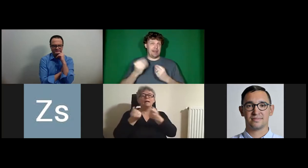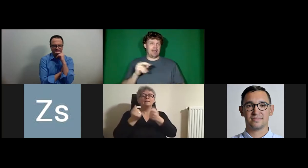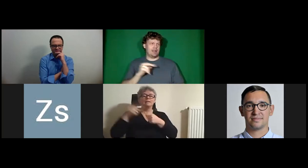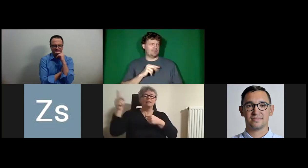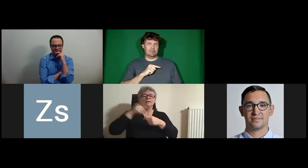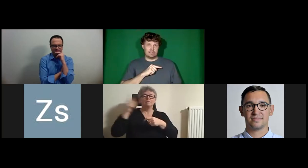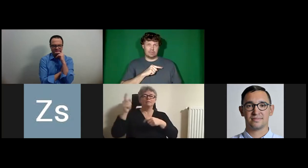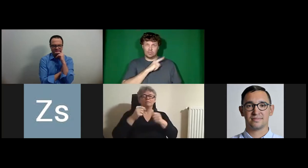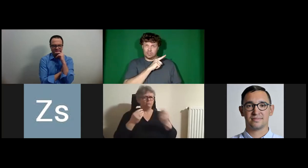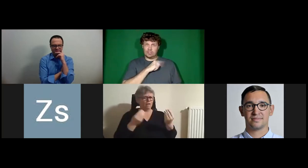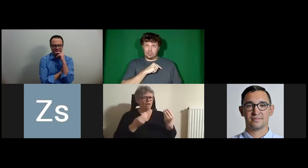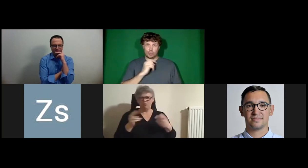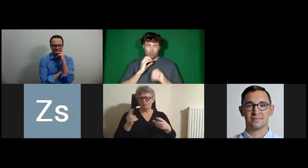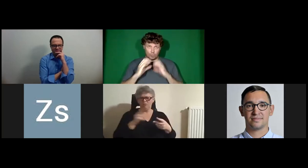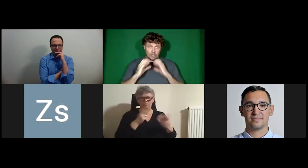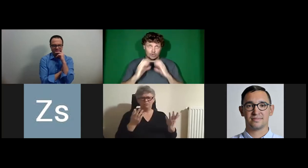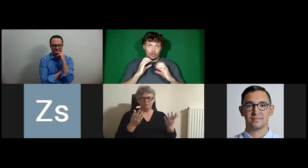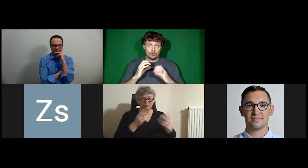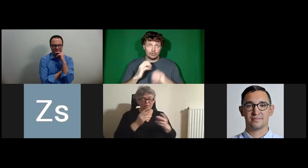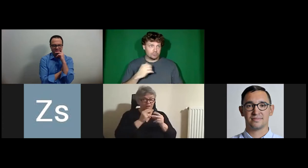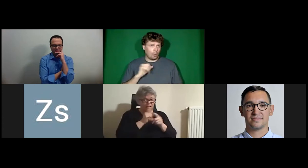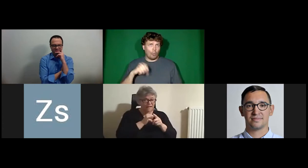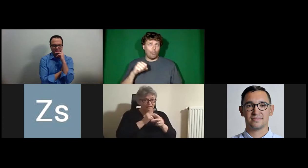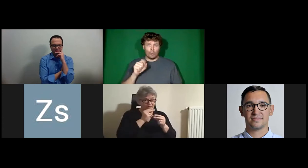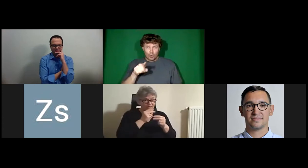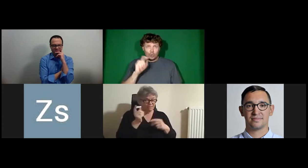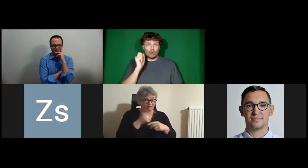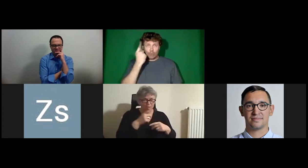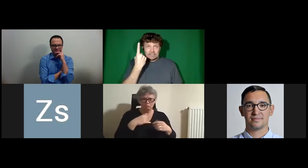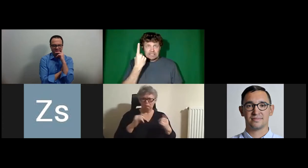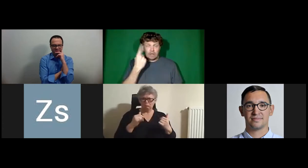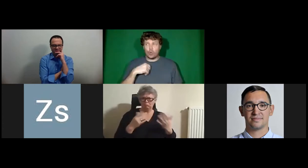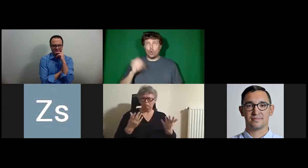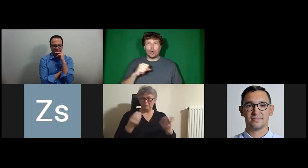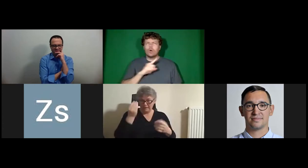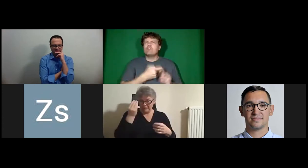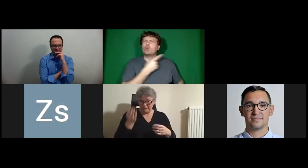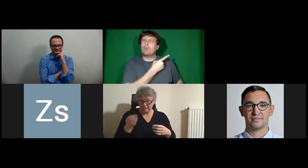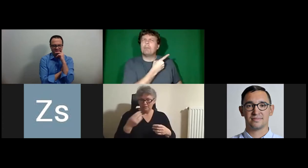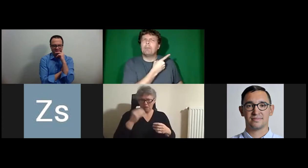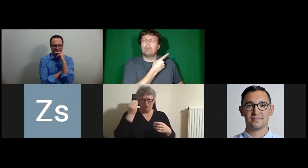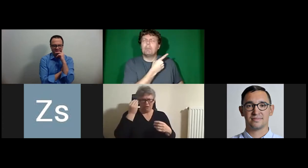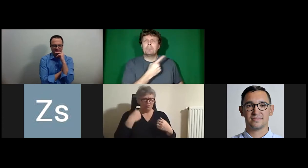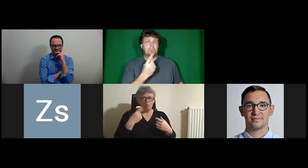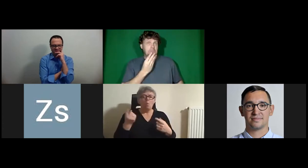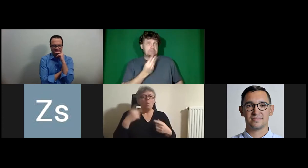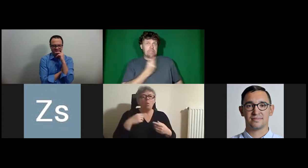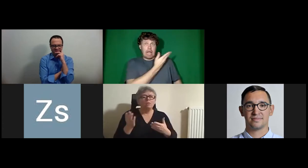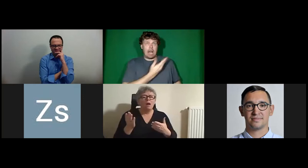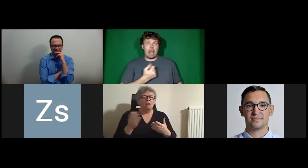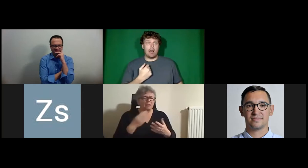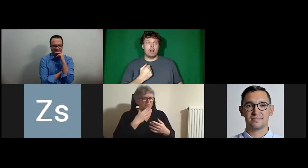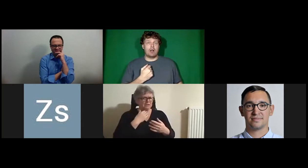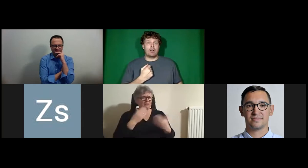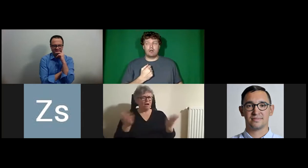There was no phones at that time. And one of the player was like, are you communicating with them? I'm like, you understand? And